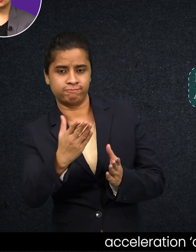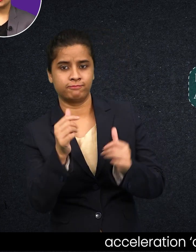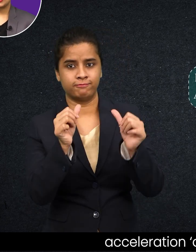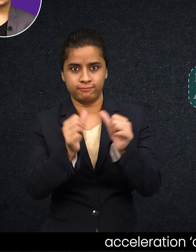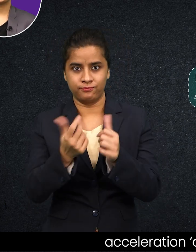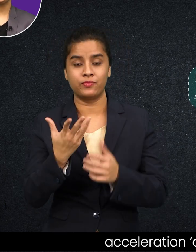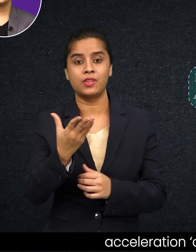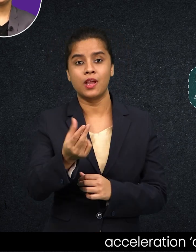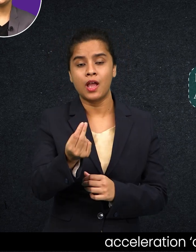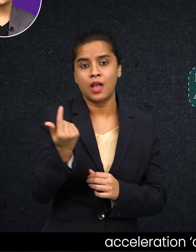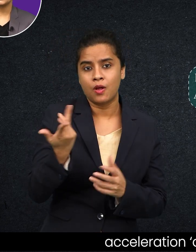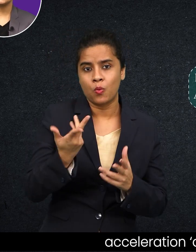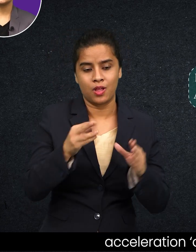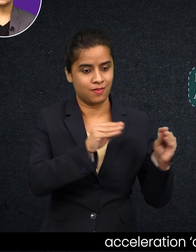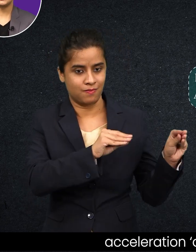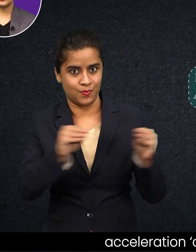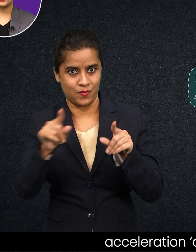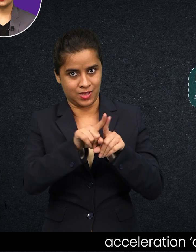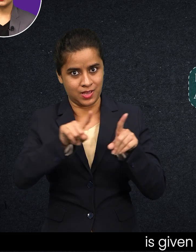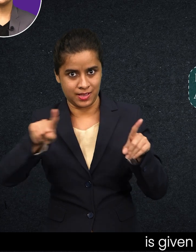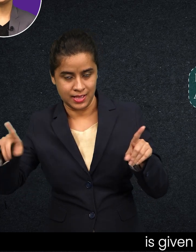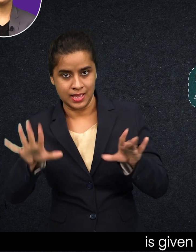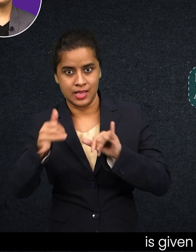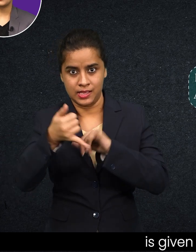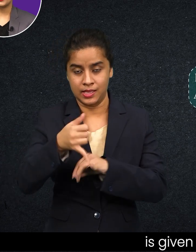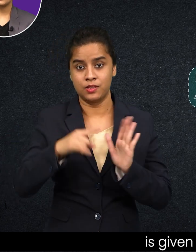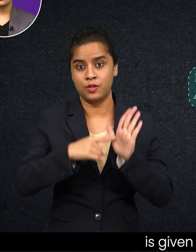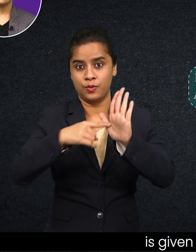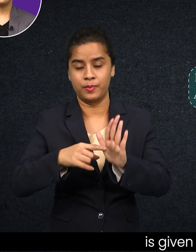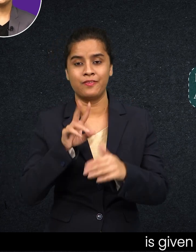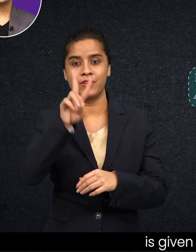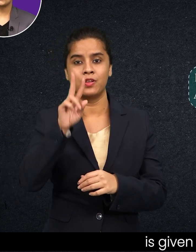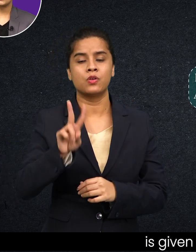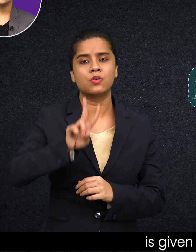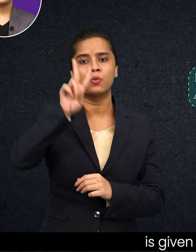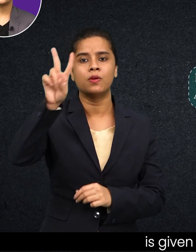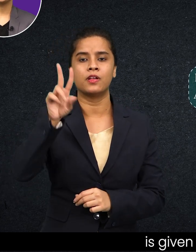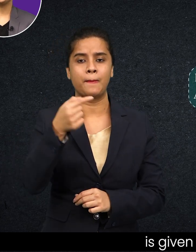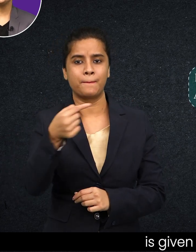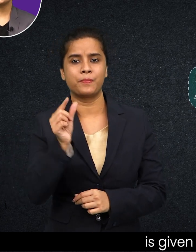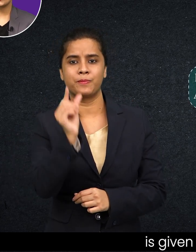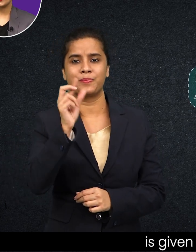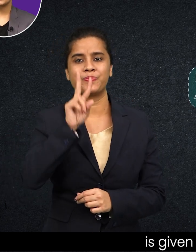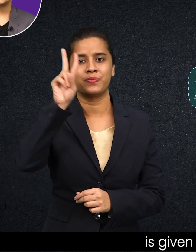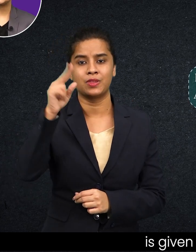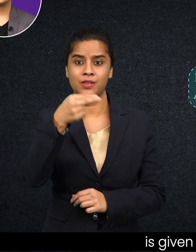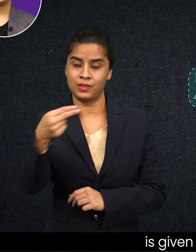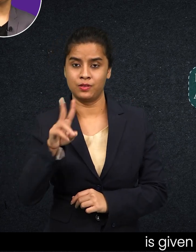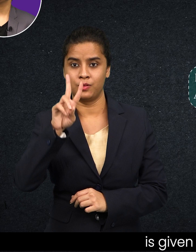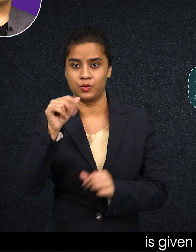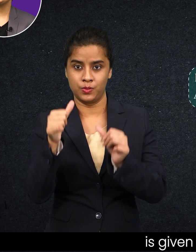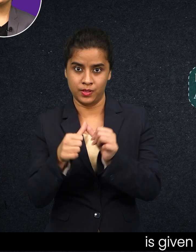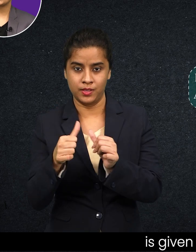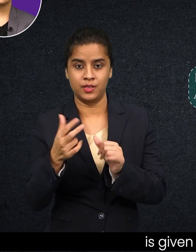a and displacement is s is given by v square minus u square is equal